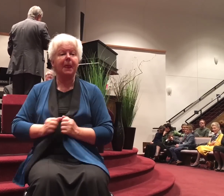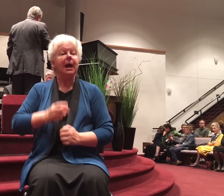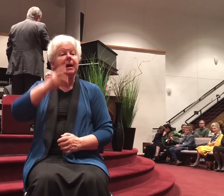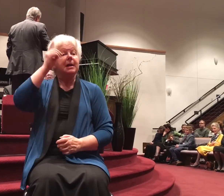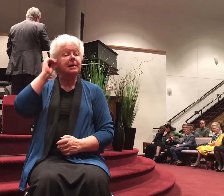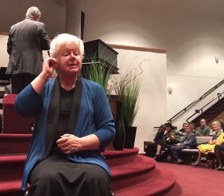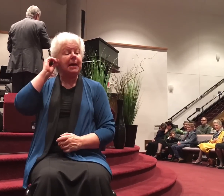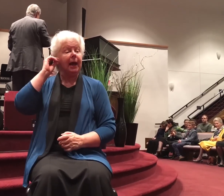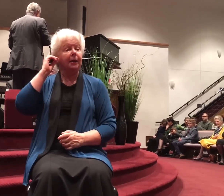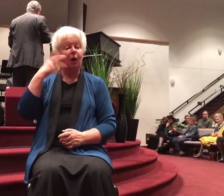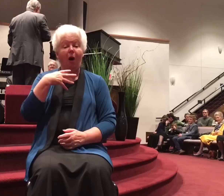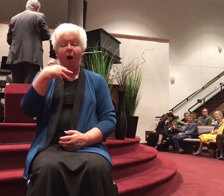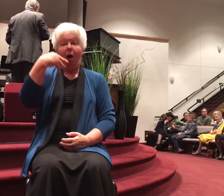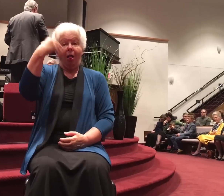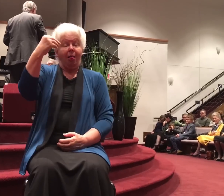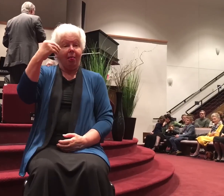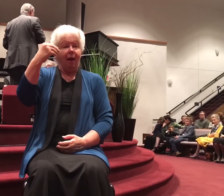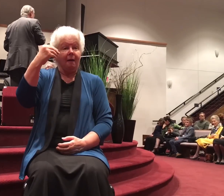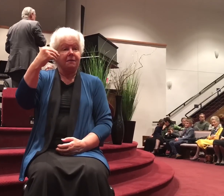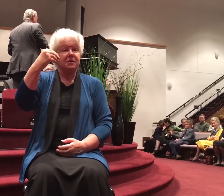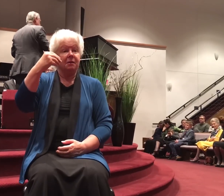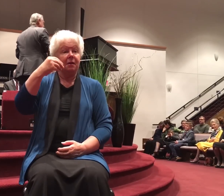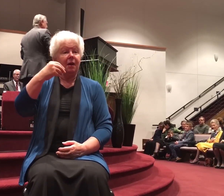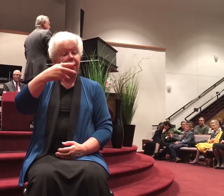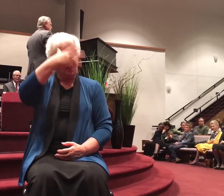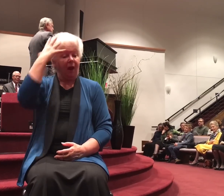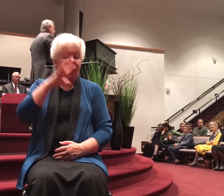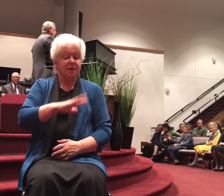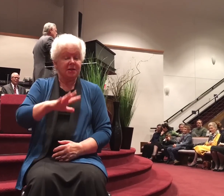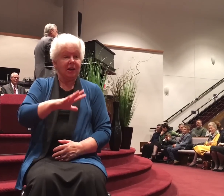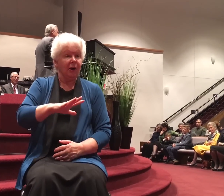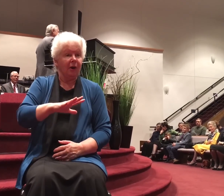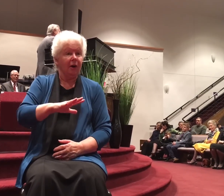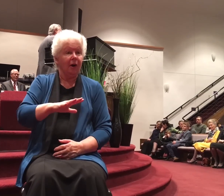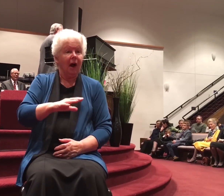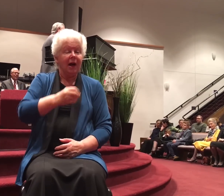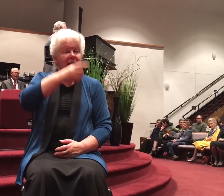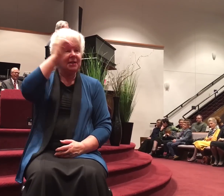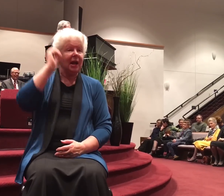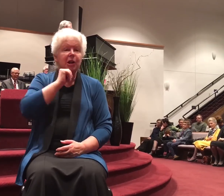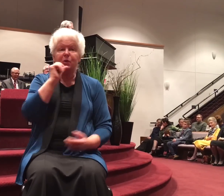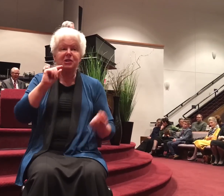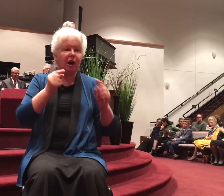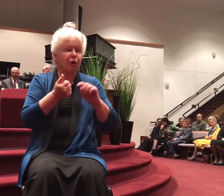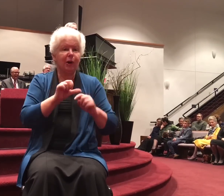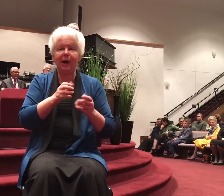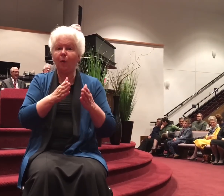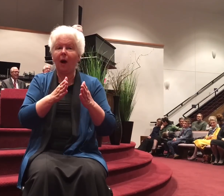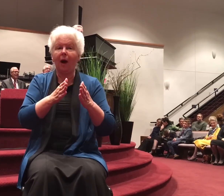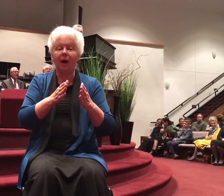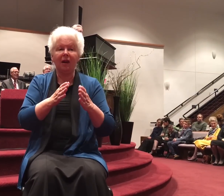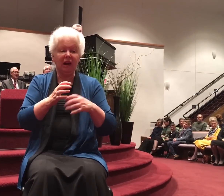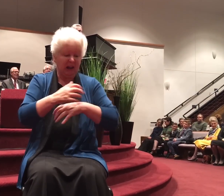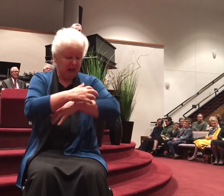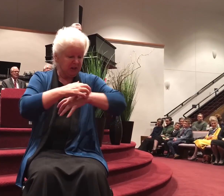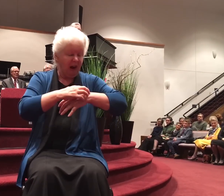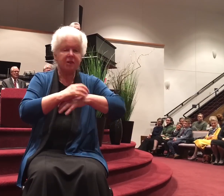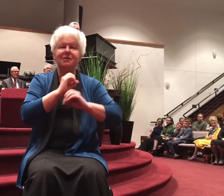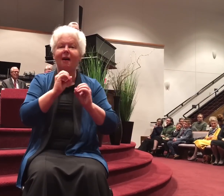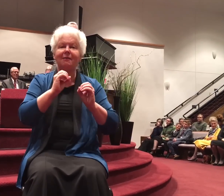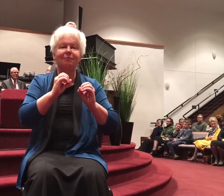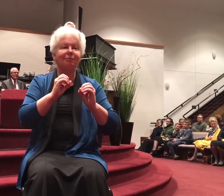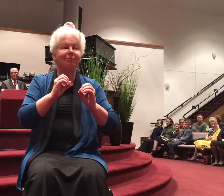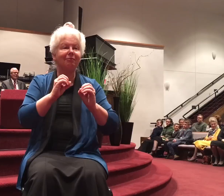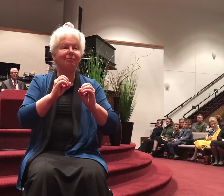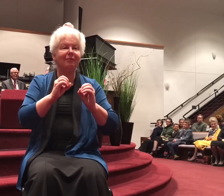Daniel came out of that den of lions. The Bible says he was not hurt in any manner. No scratch.